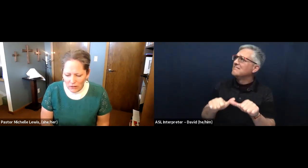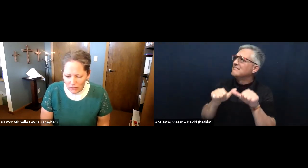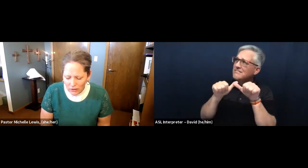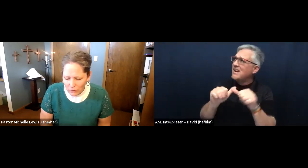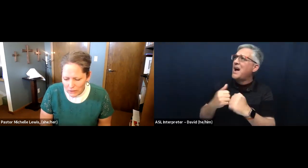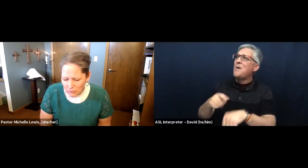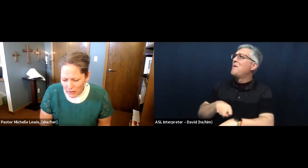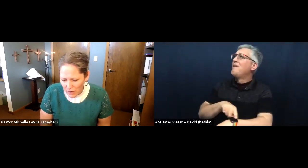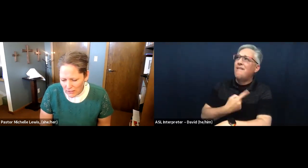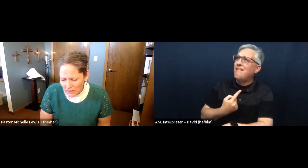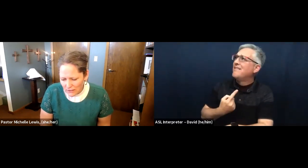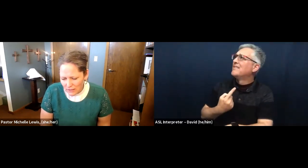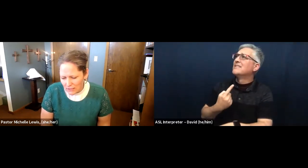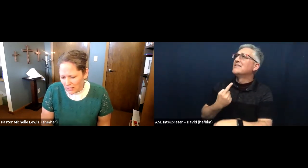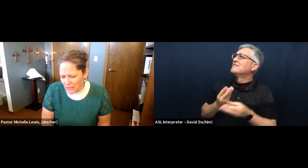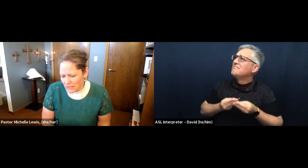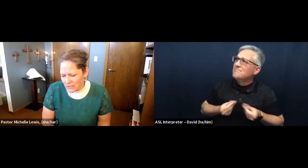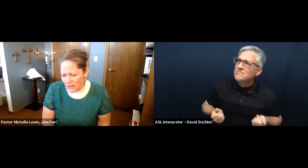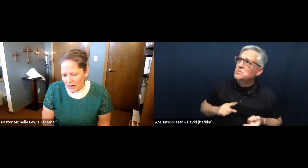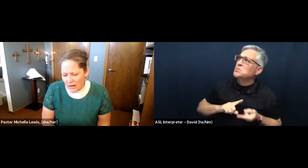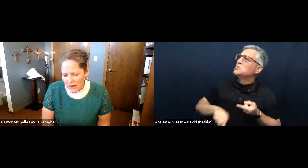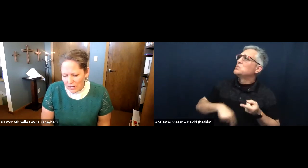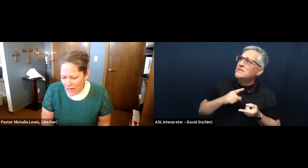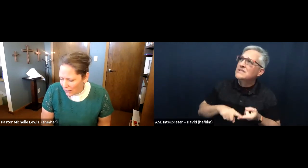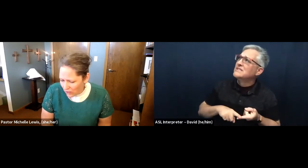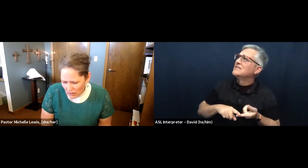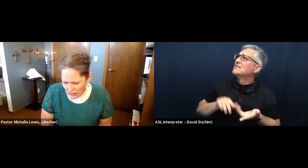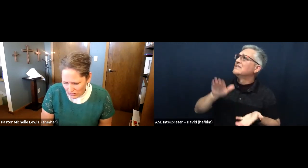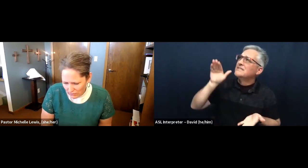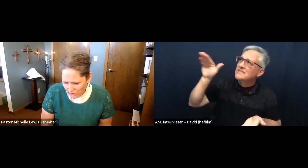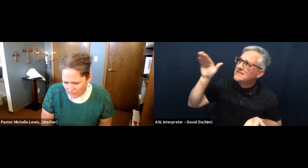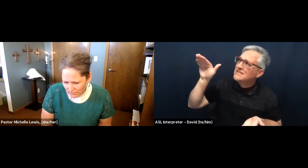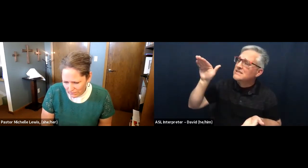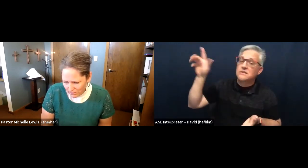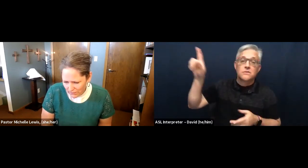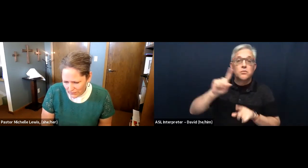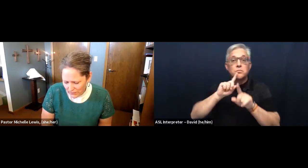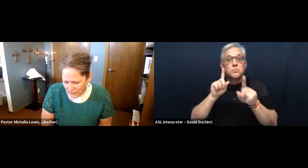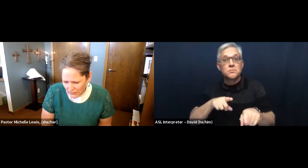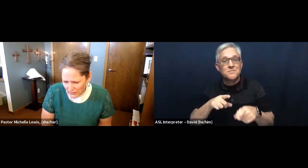And we hear a response that says, not long,